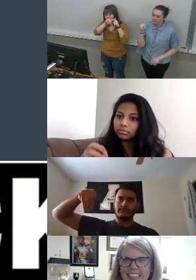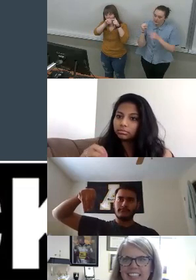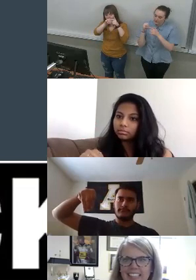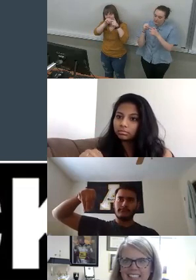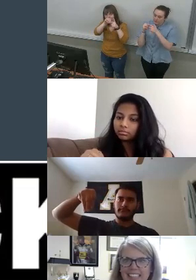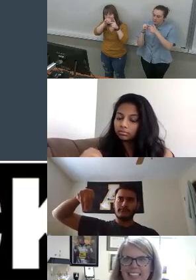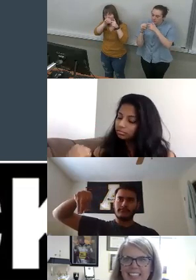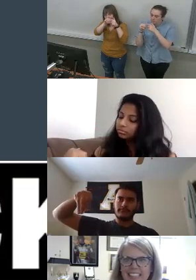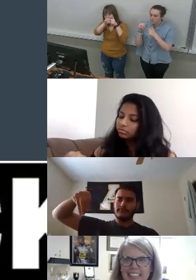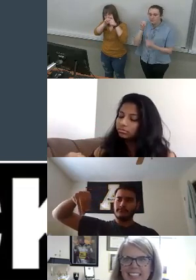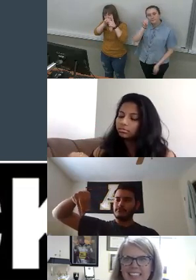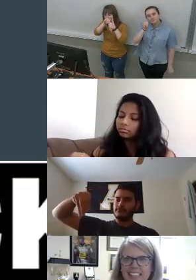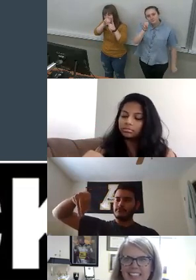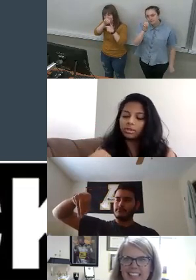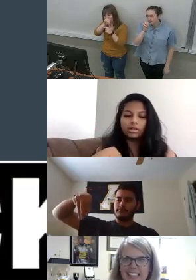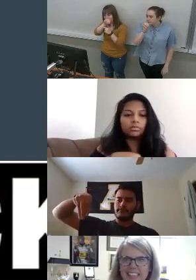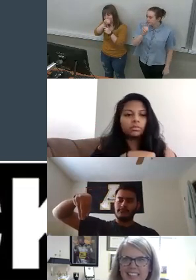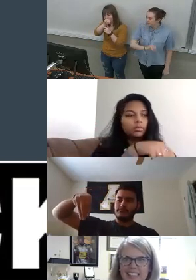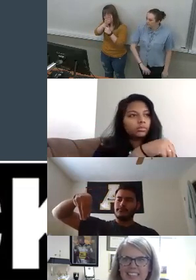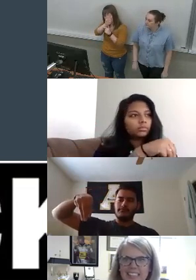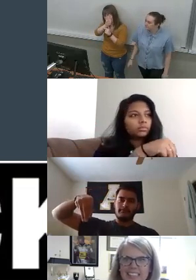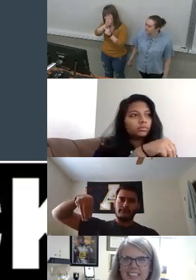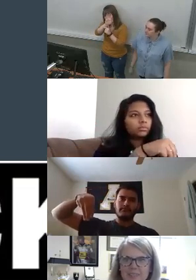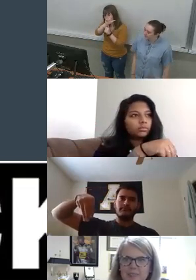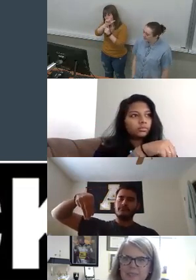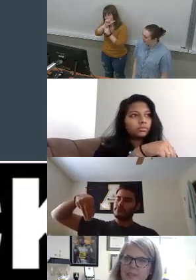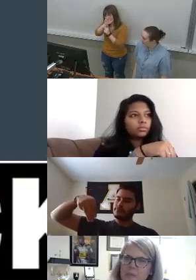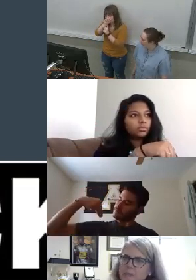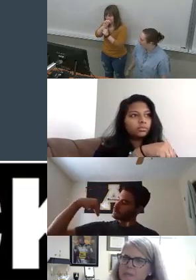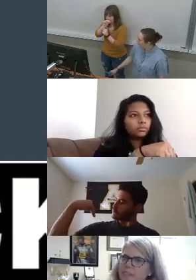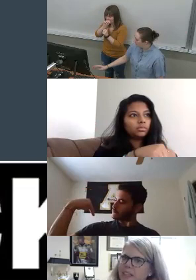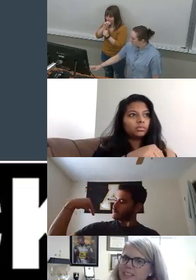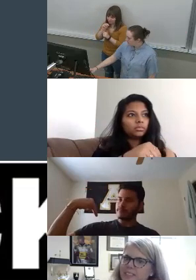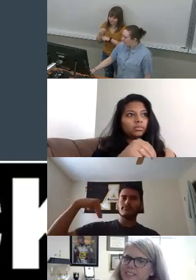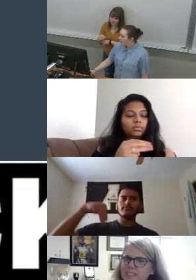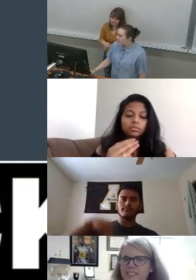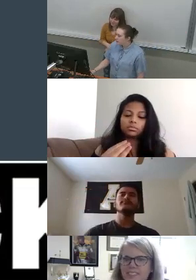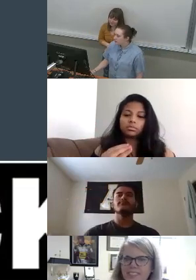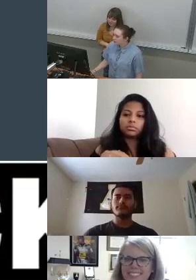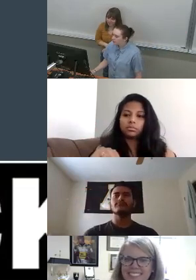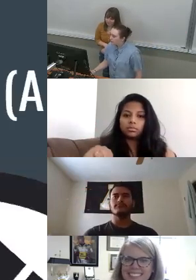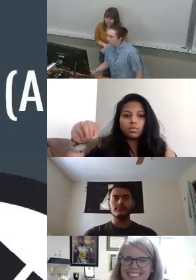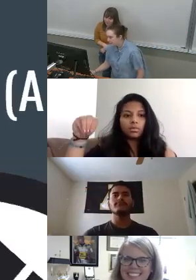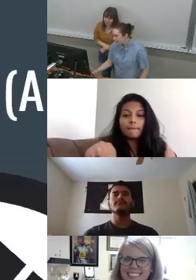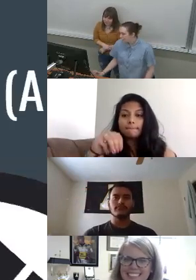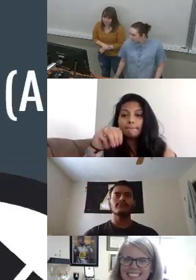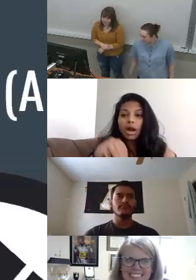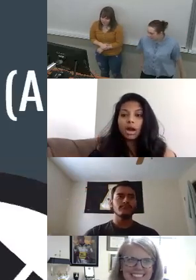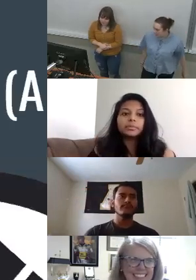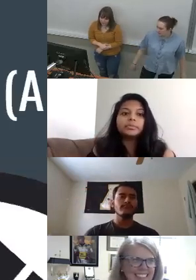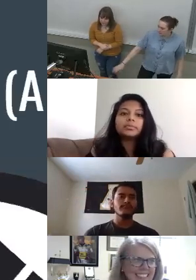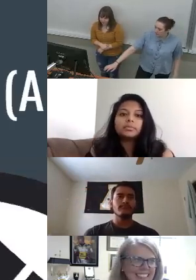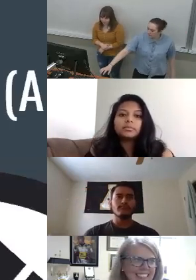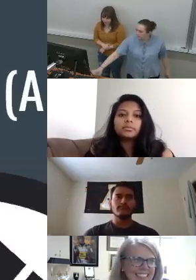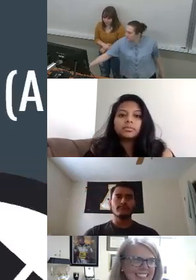because you have the 3 fingers. Yep. An M. B, L, M. Okay. So with that